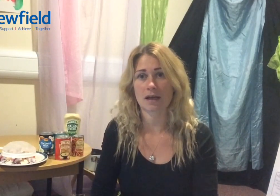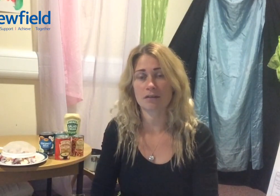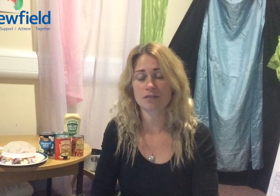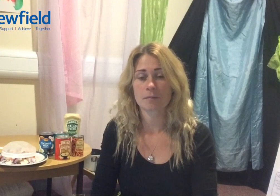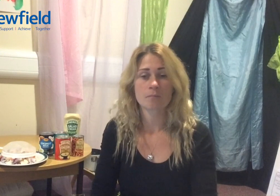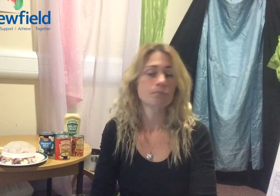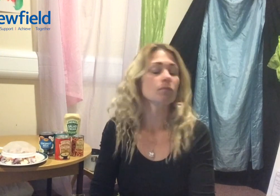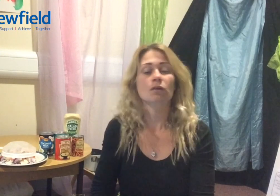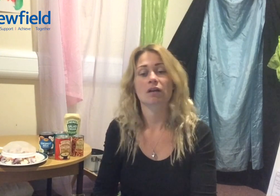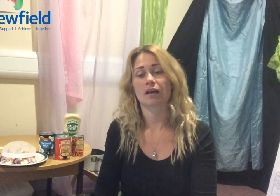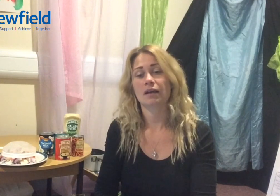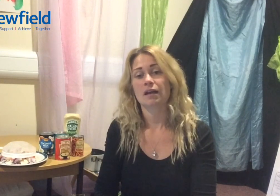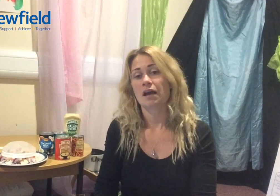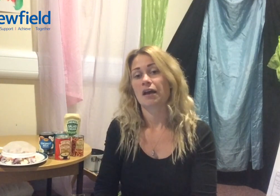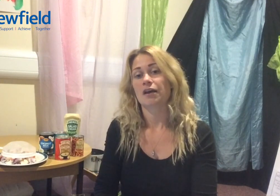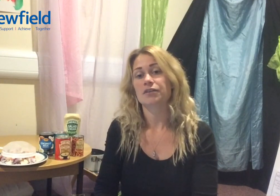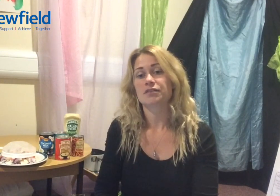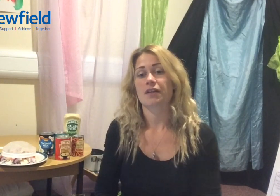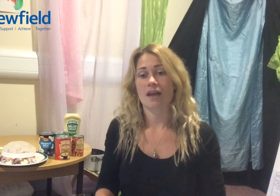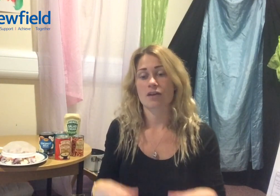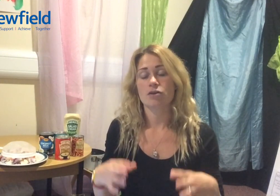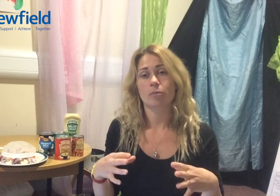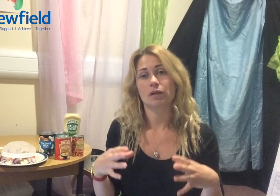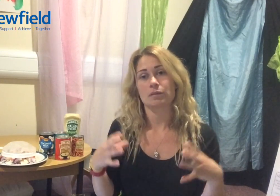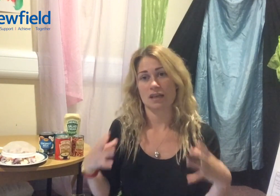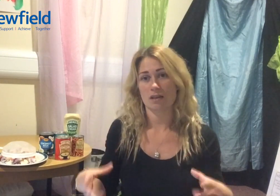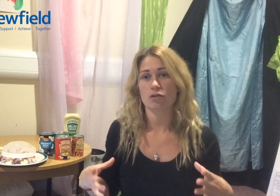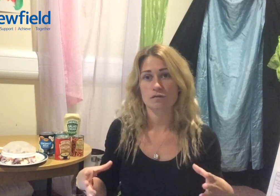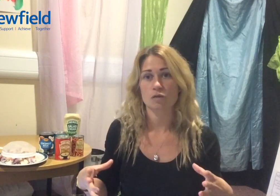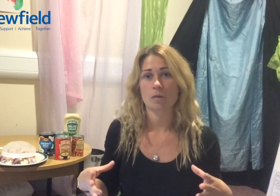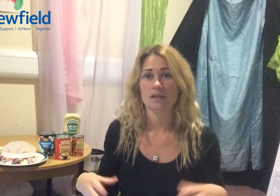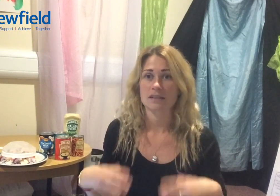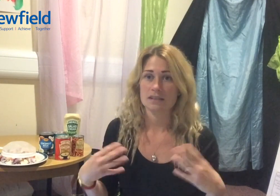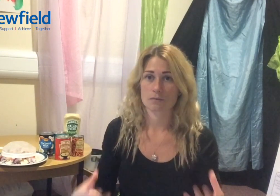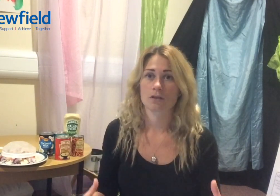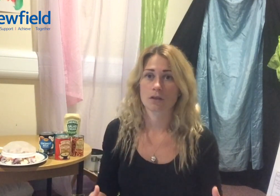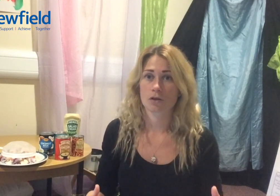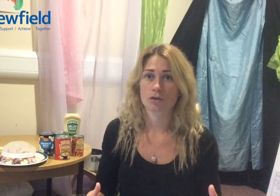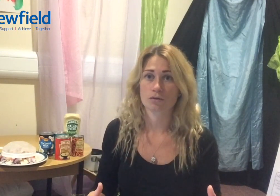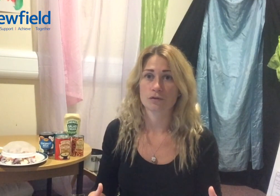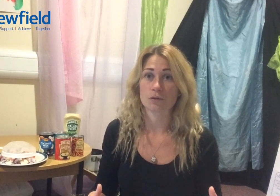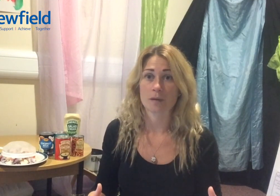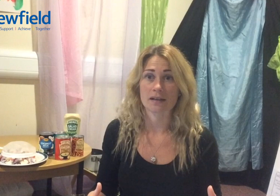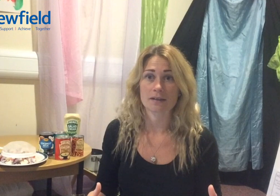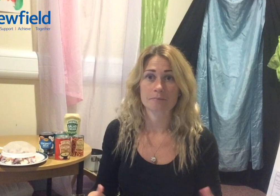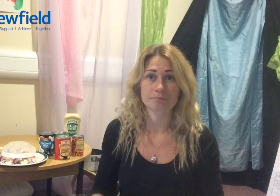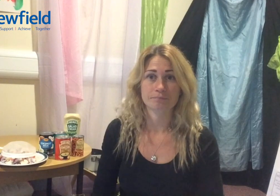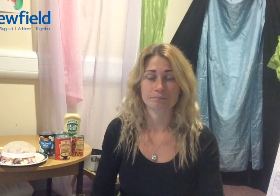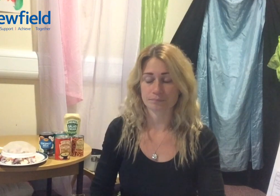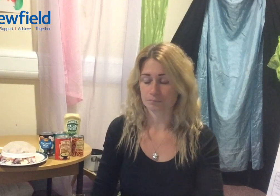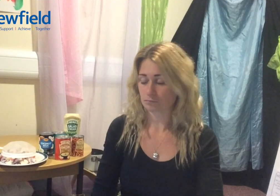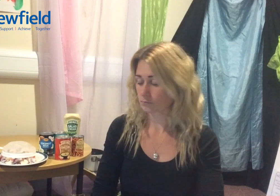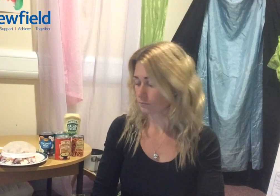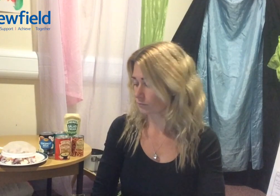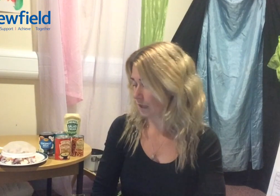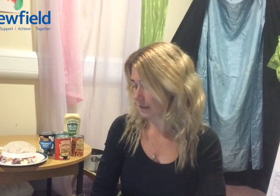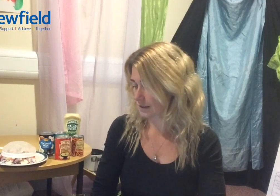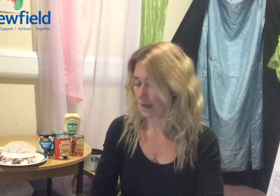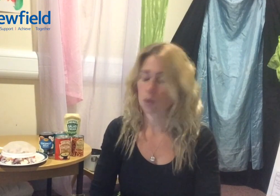have, okay. And then normally we take those food boxes down to the local food bank to help